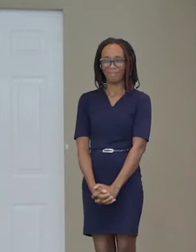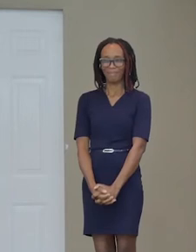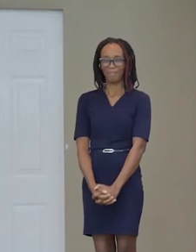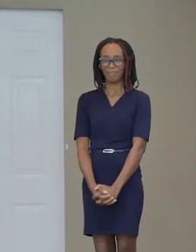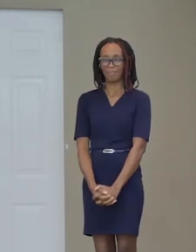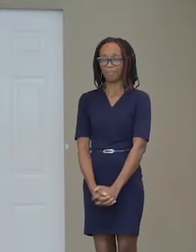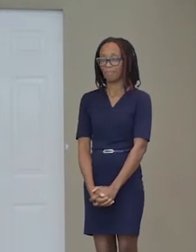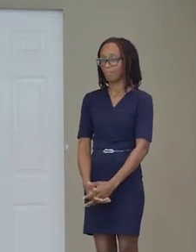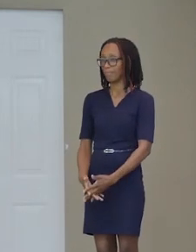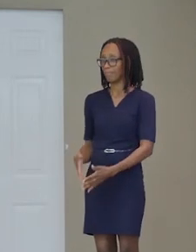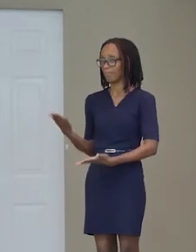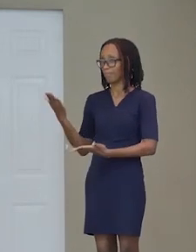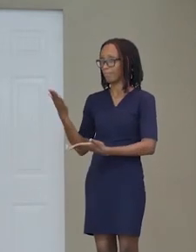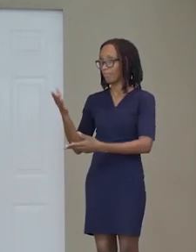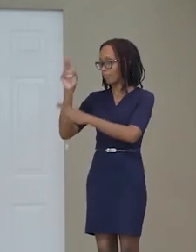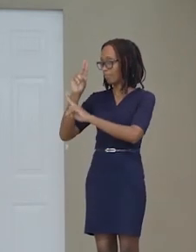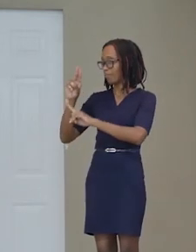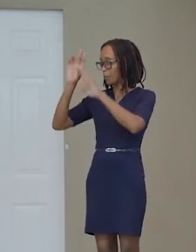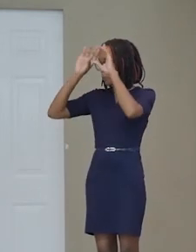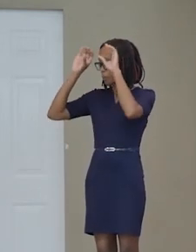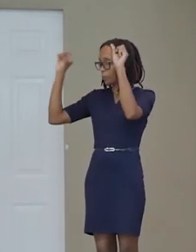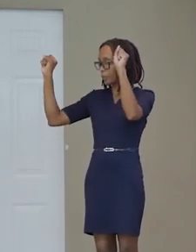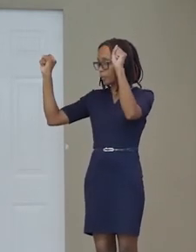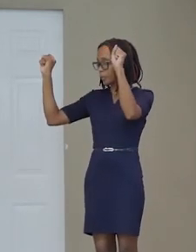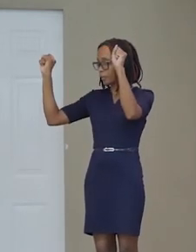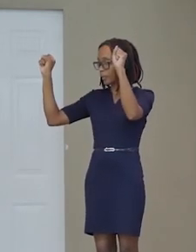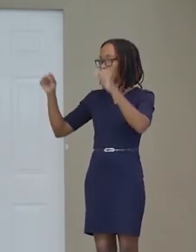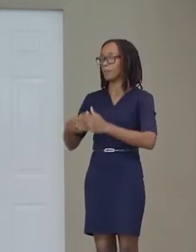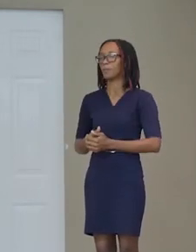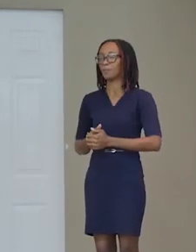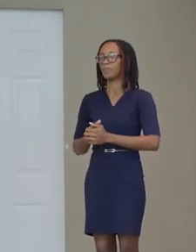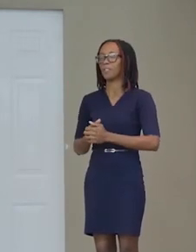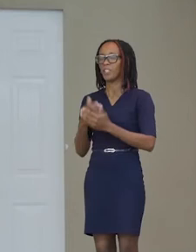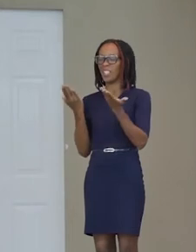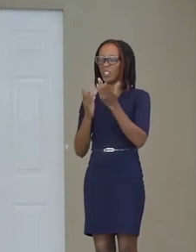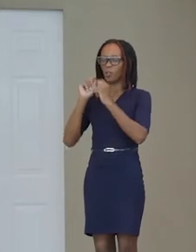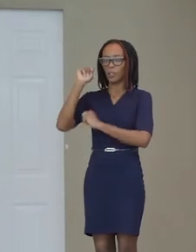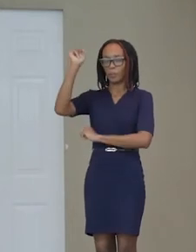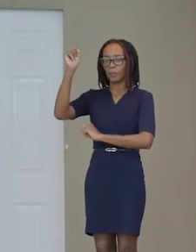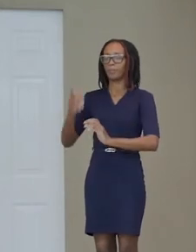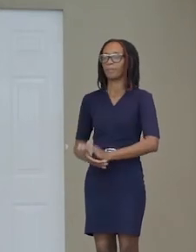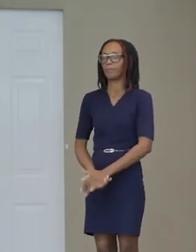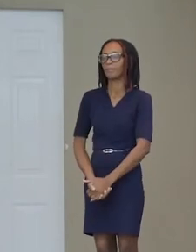Your Excellency, follow me, Weeks, President of the Republic of Trinidad and Tobago,